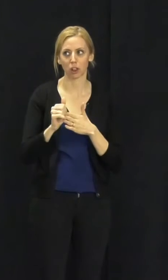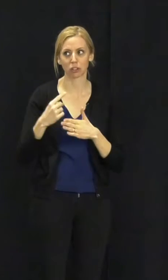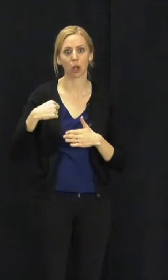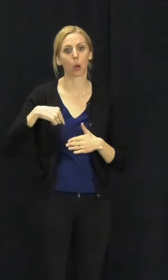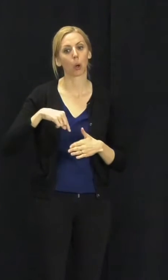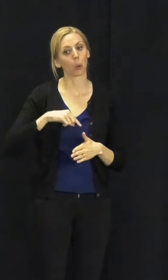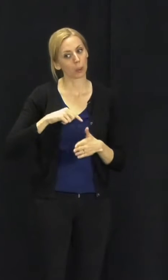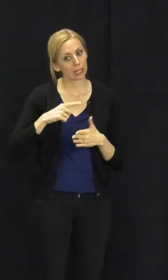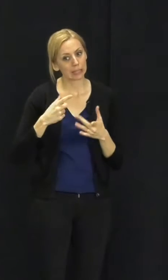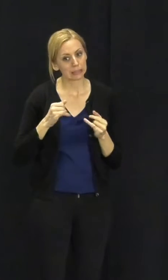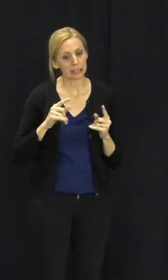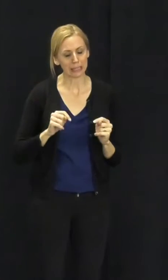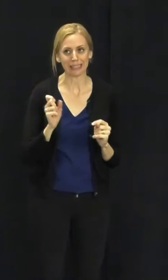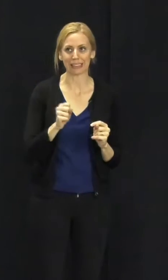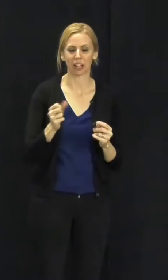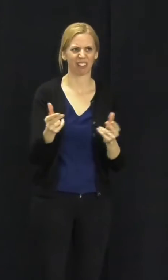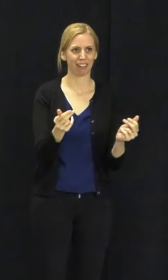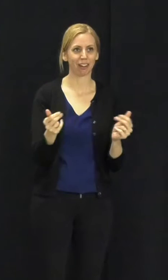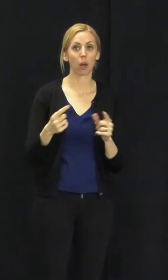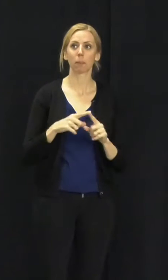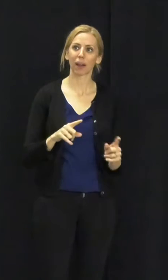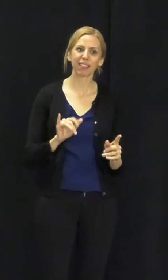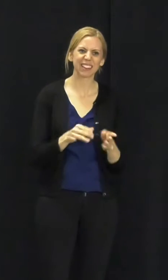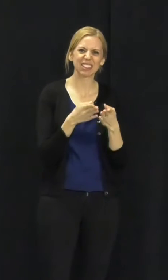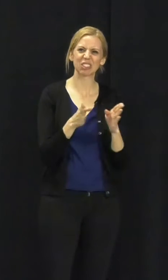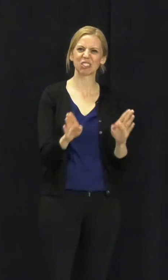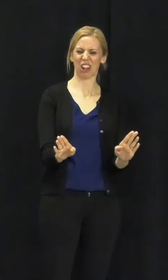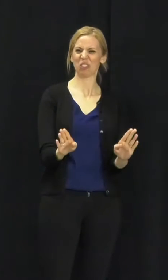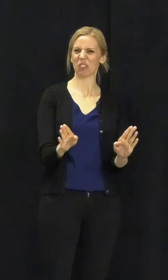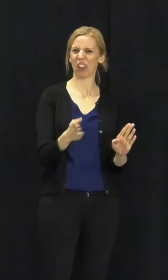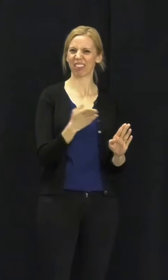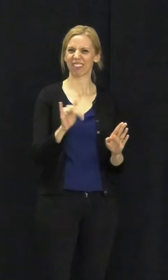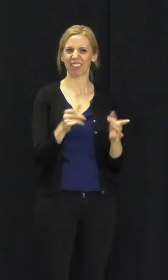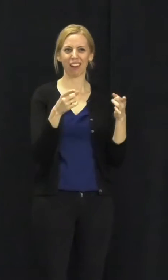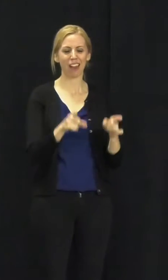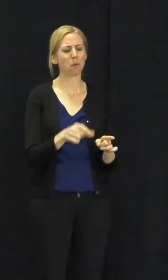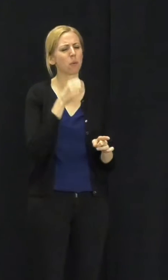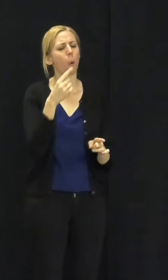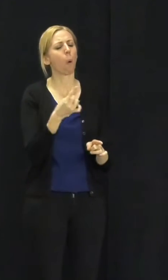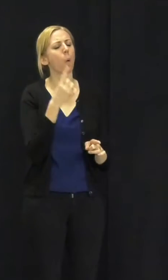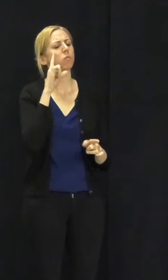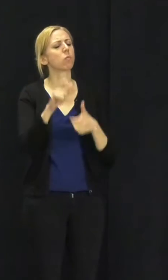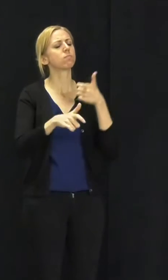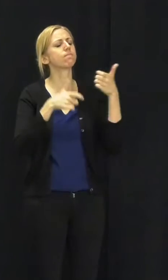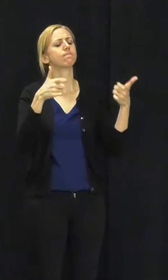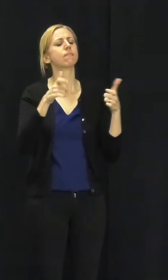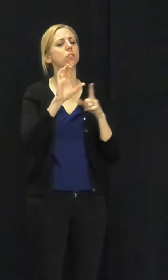numbers, particularly around funding, and then I have my own list of recommendations as well.